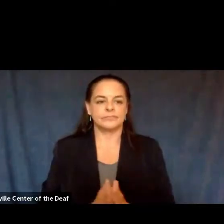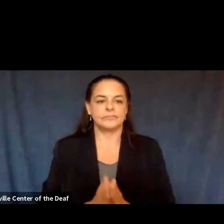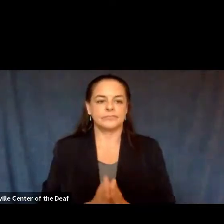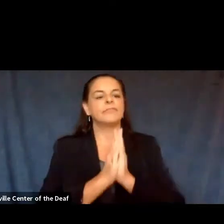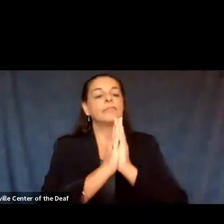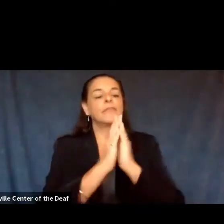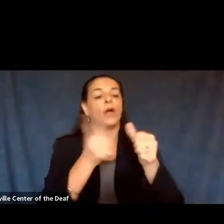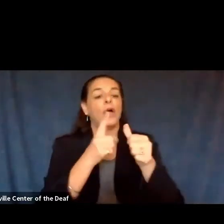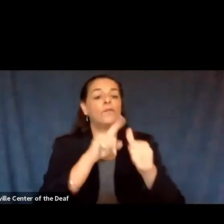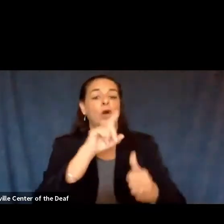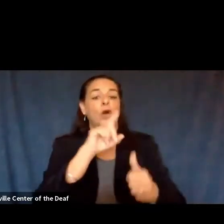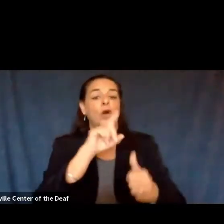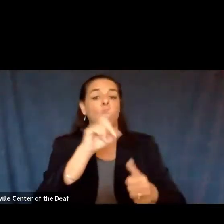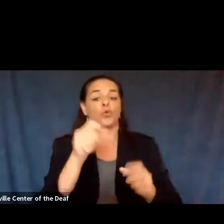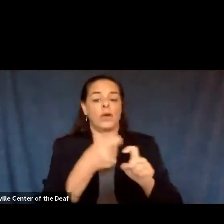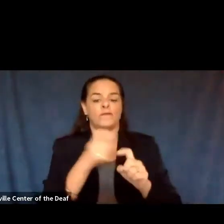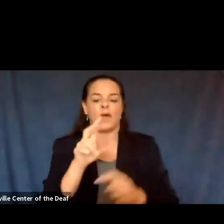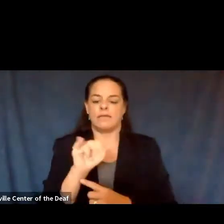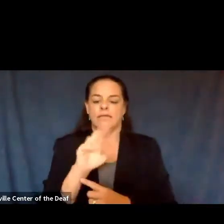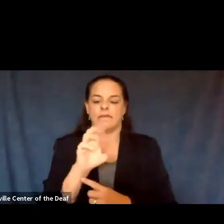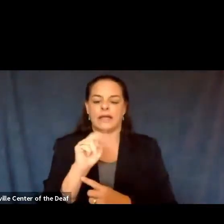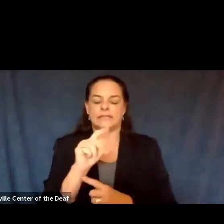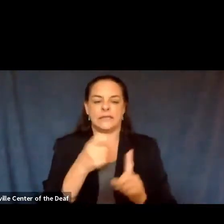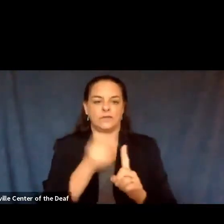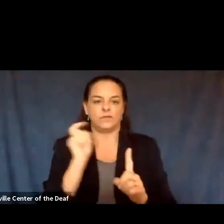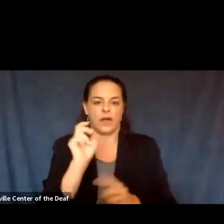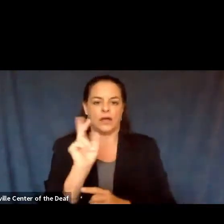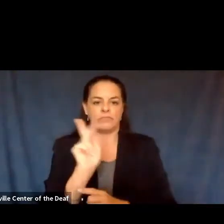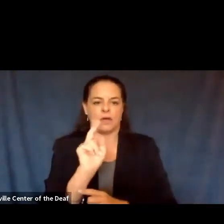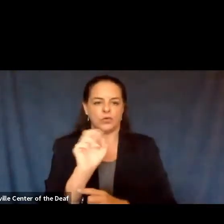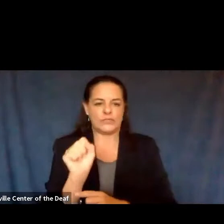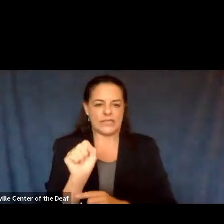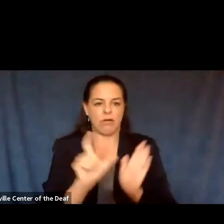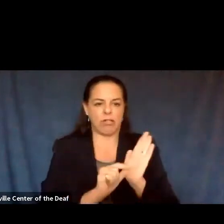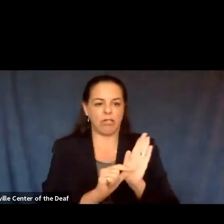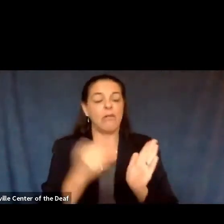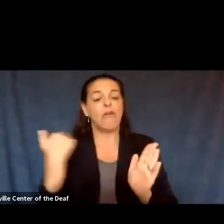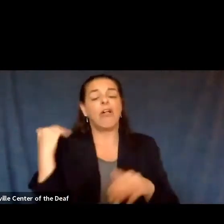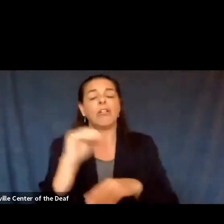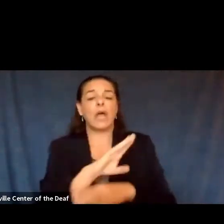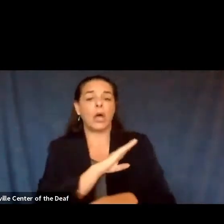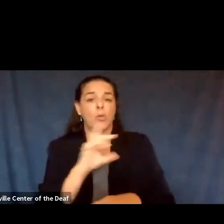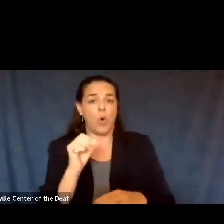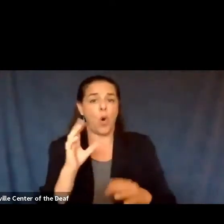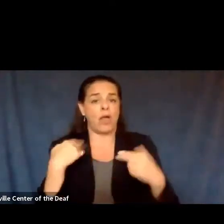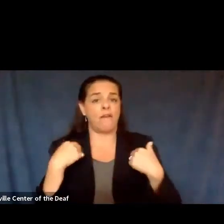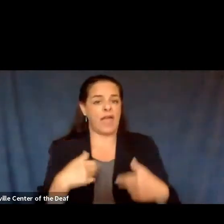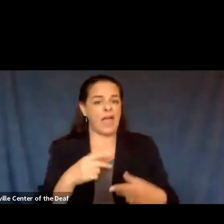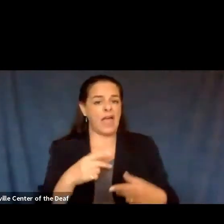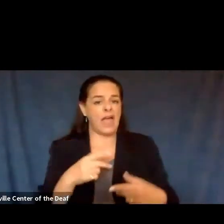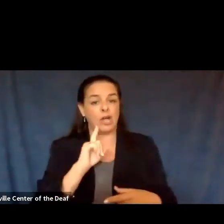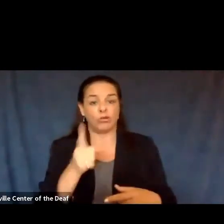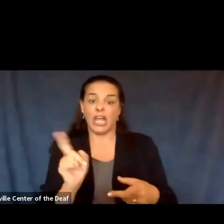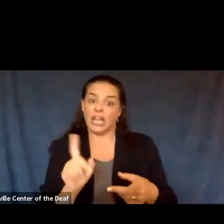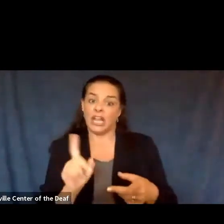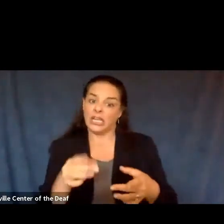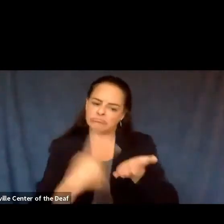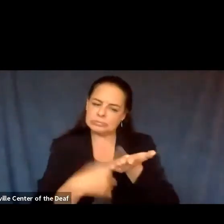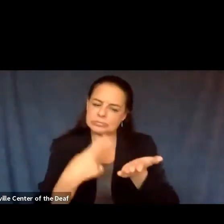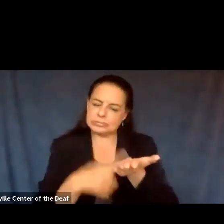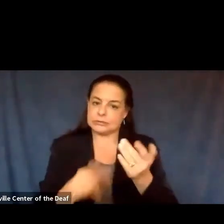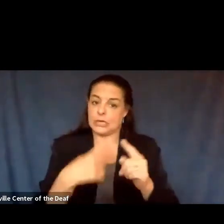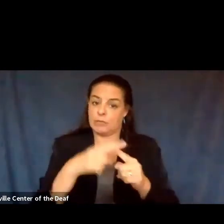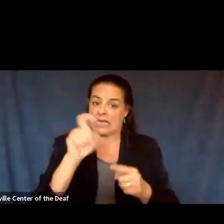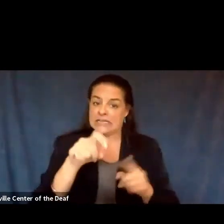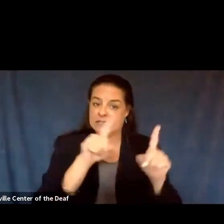The first question we have is from Vincent with the Sentinel. Last night, the Board of Health spoke pretty intensely about the need for testing. I know we've been